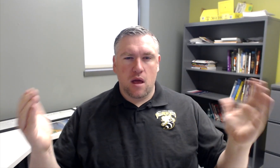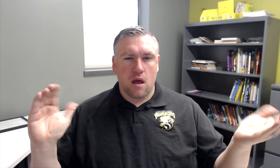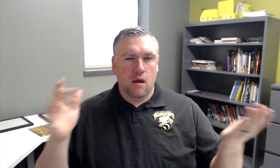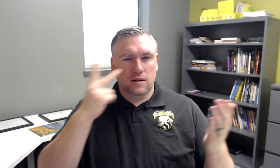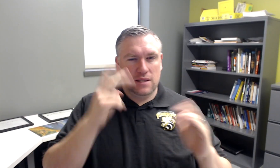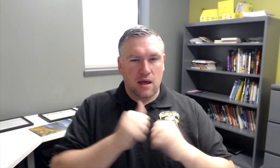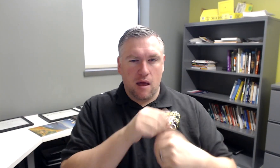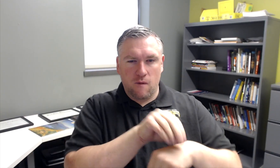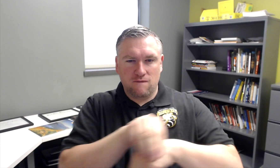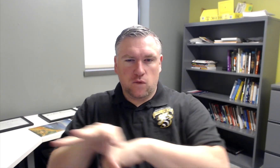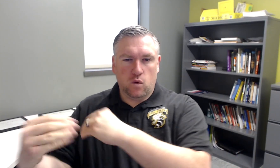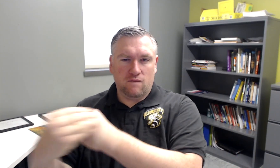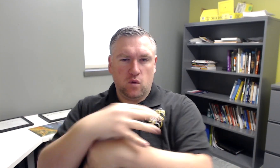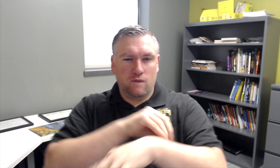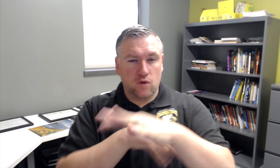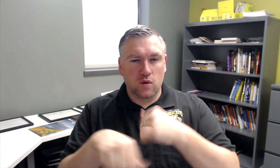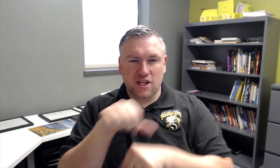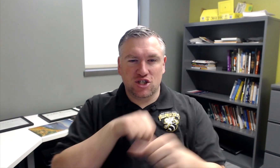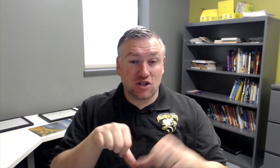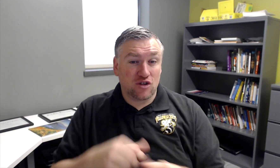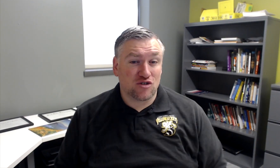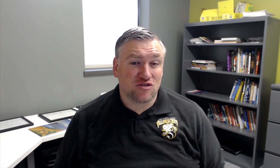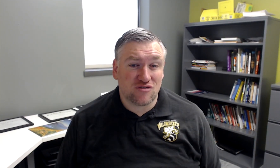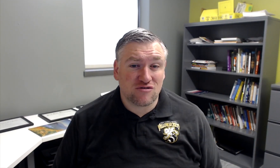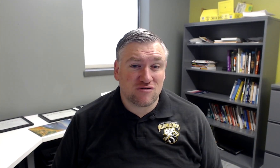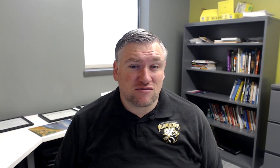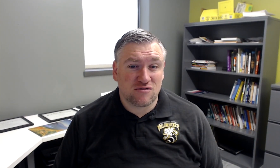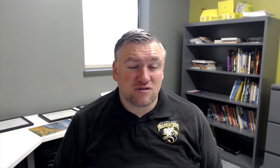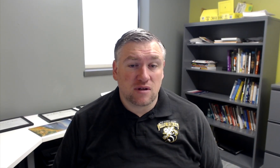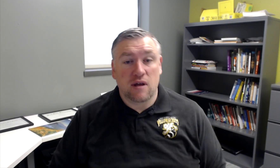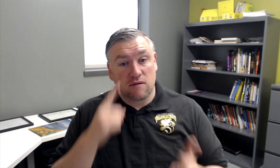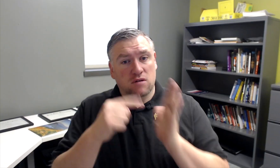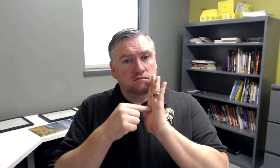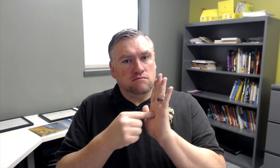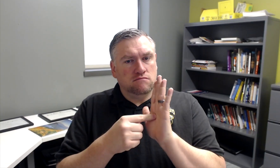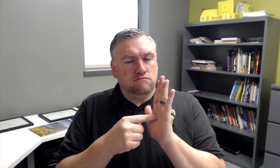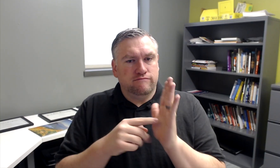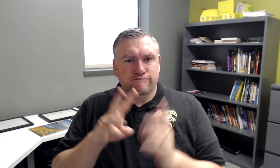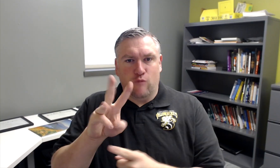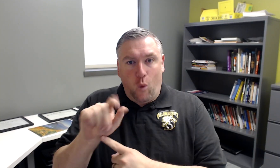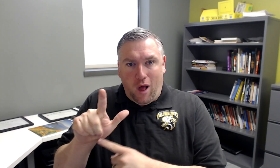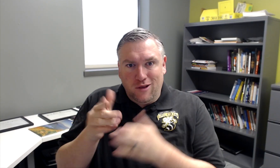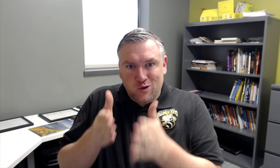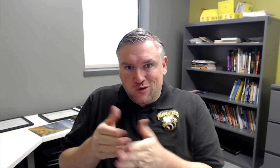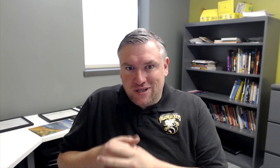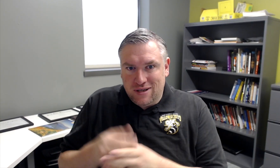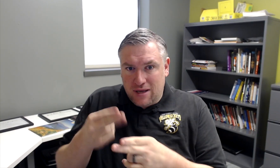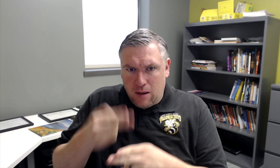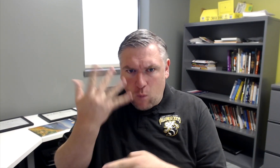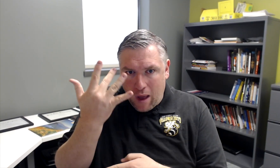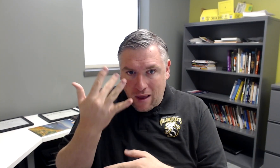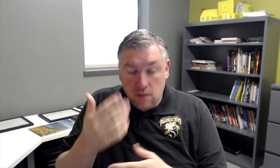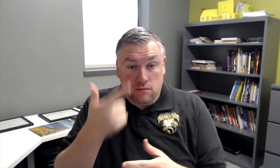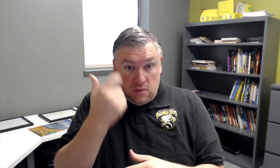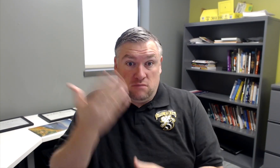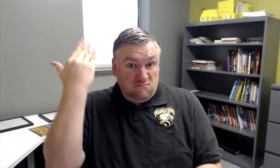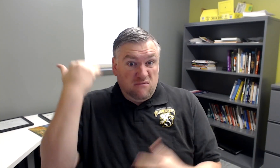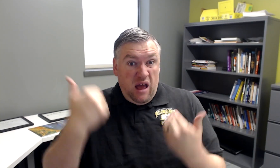today. And compare. See the influence that they've had over time. So, for example, Wall